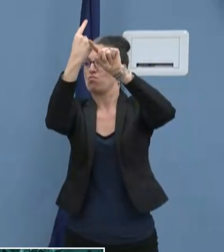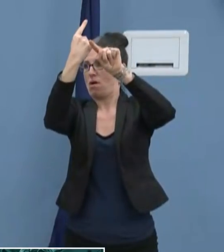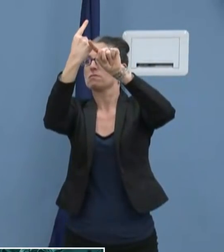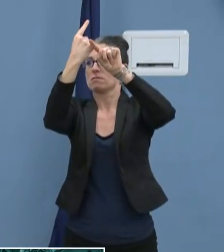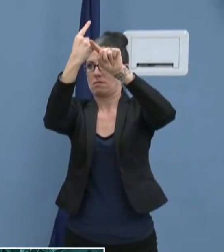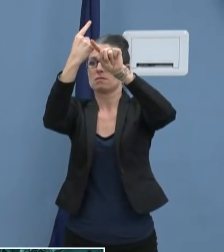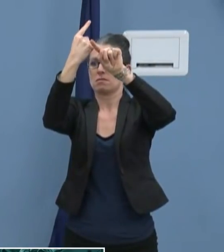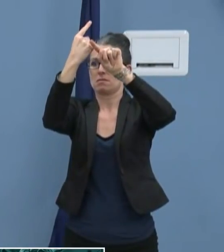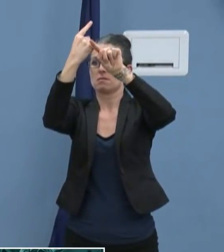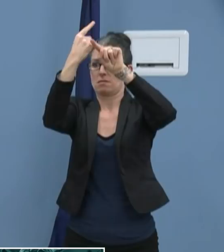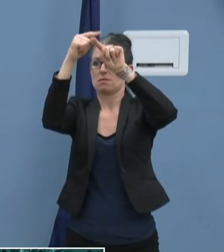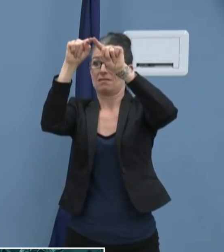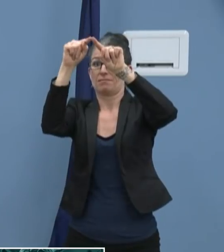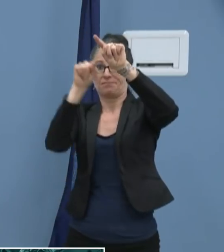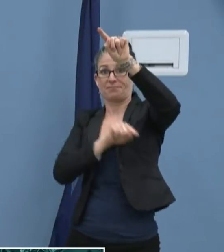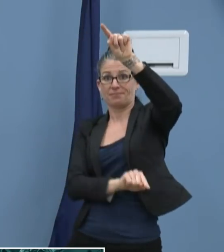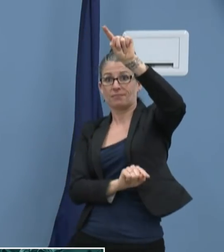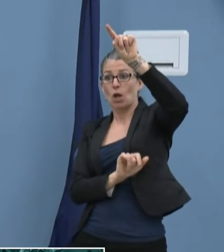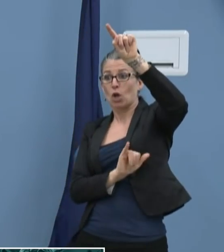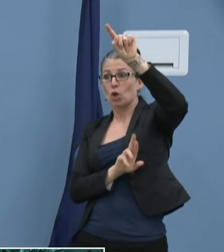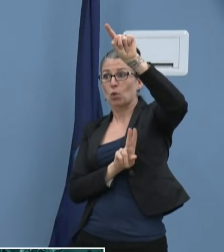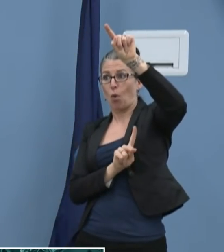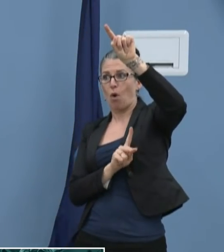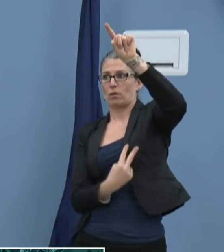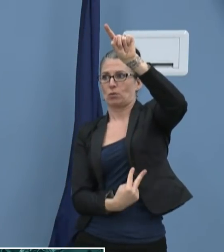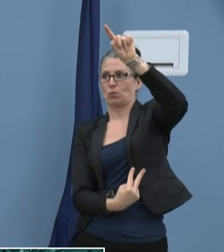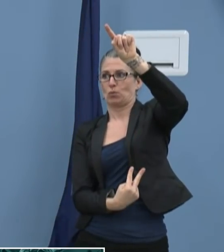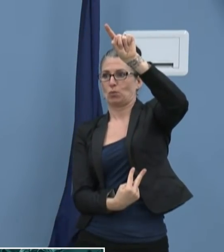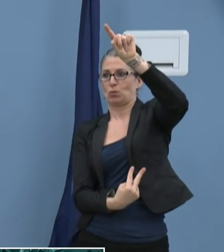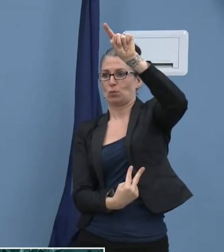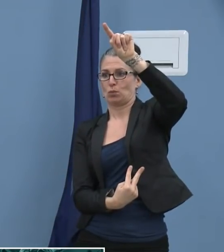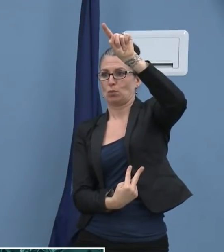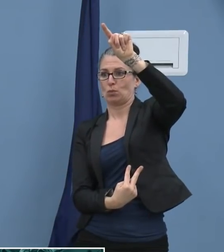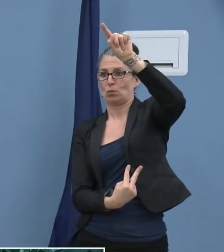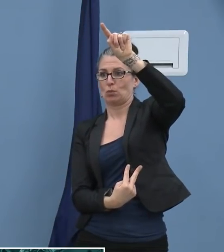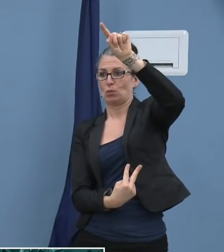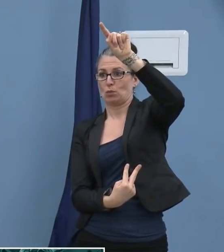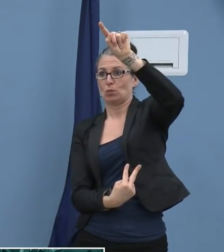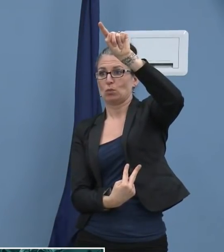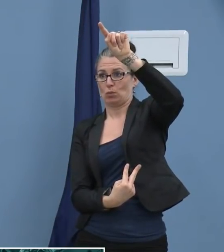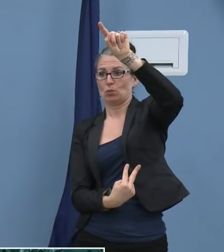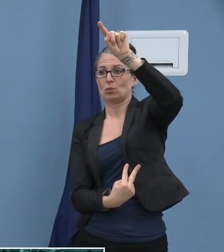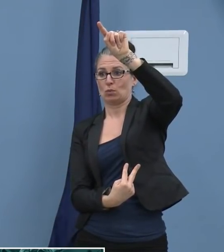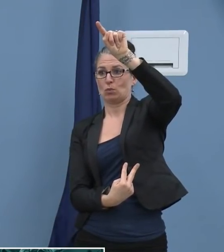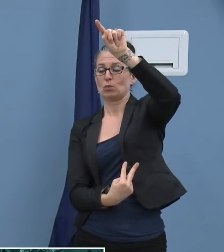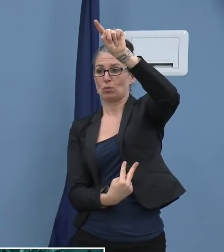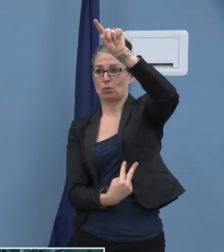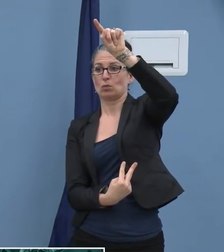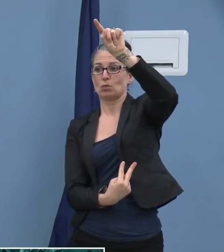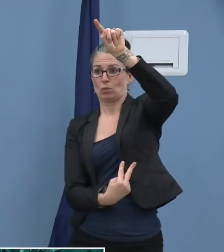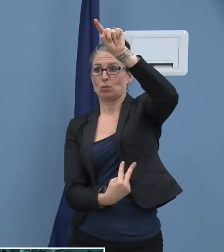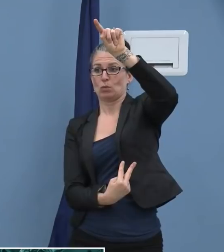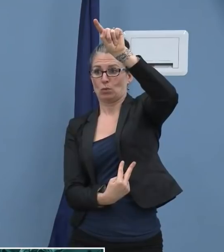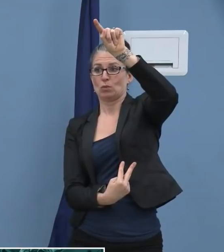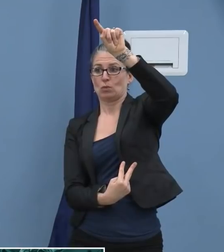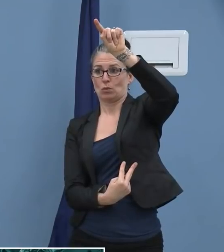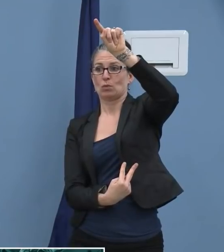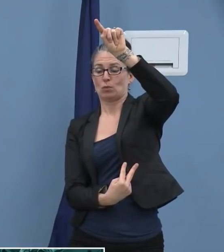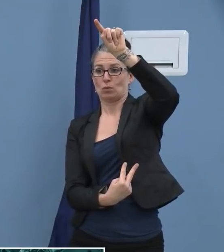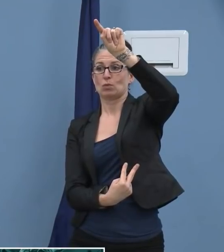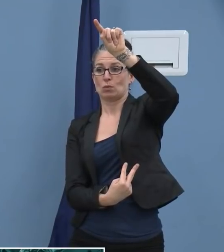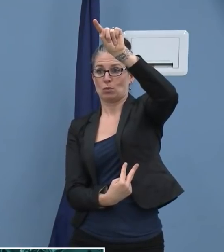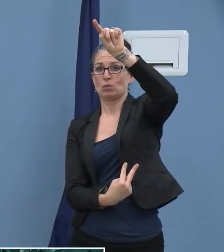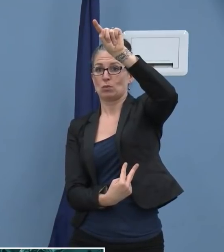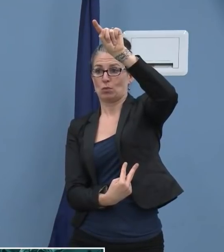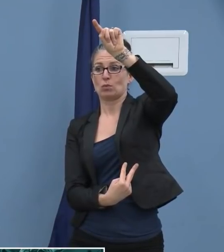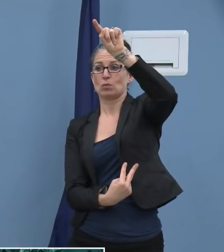York County, two cases. And as of right now, eight cases are under investigation. Those